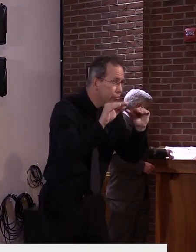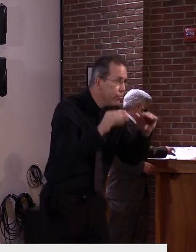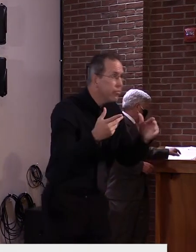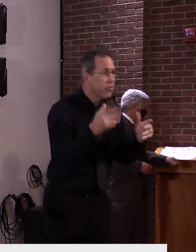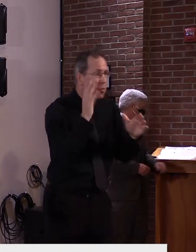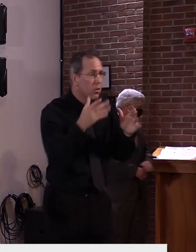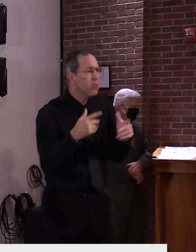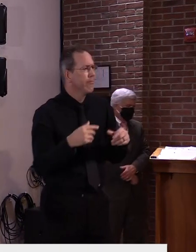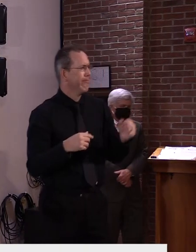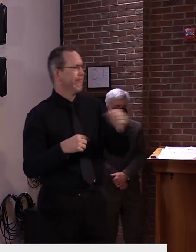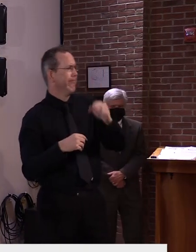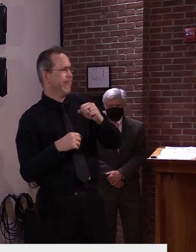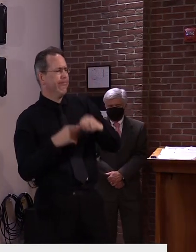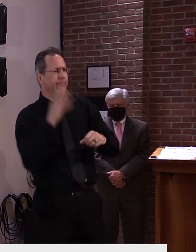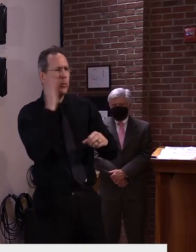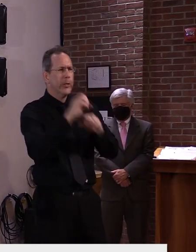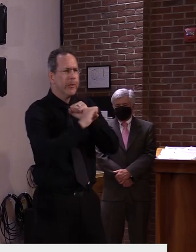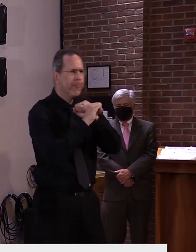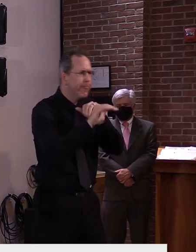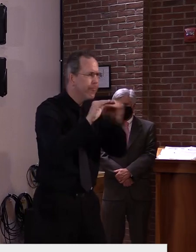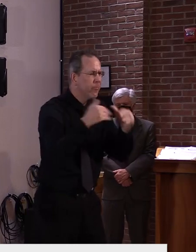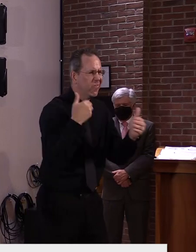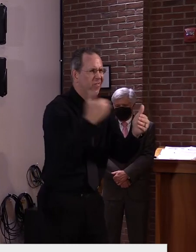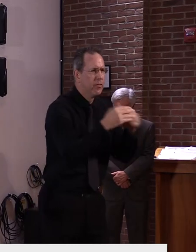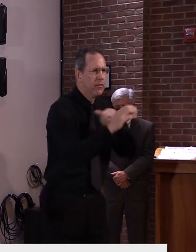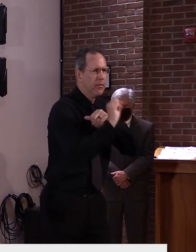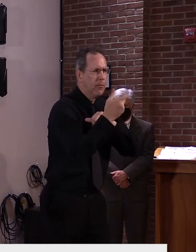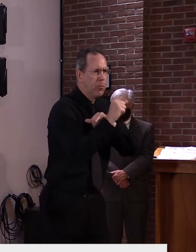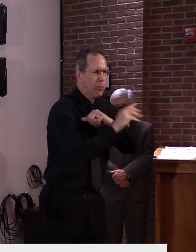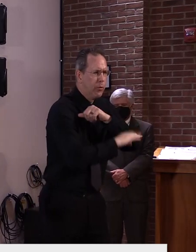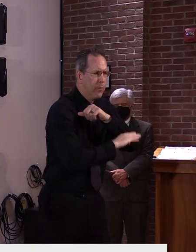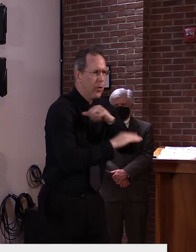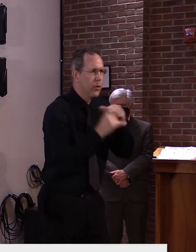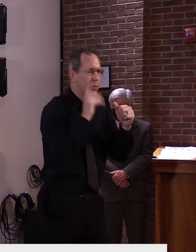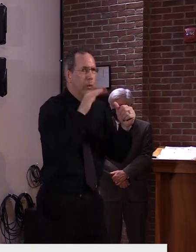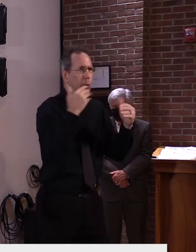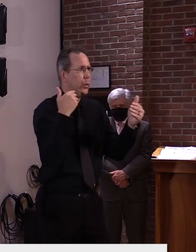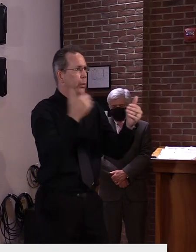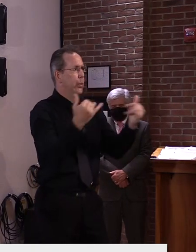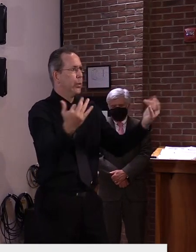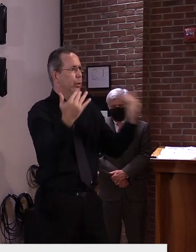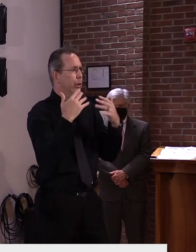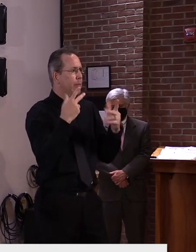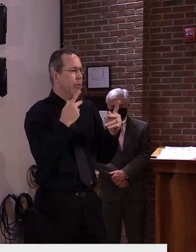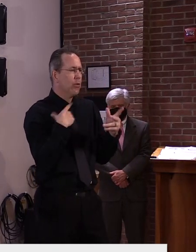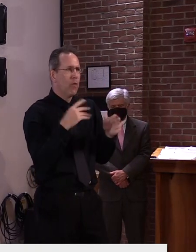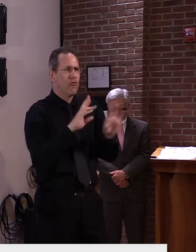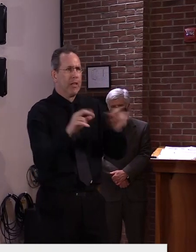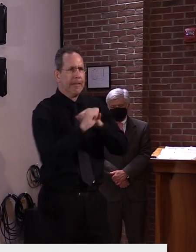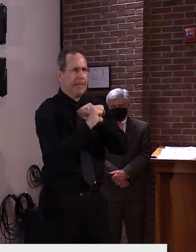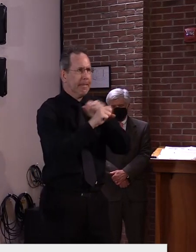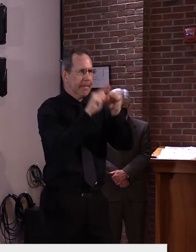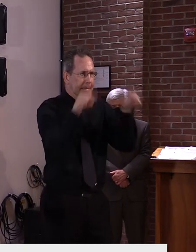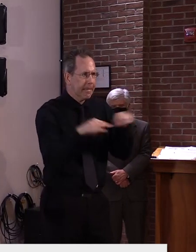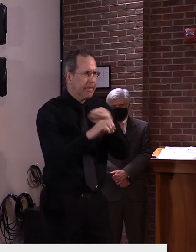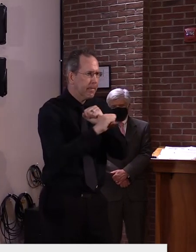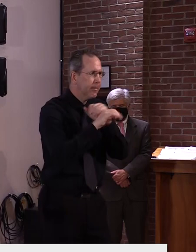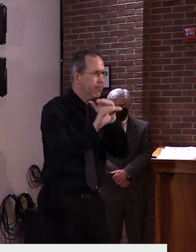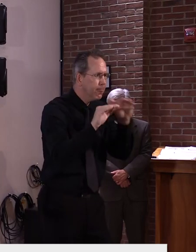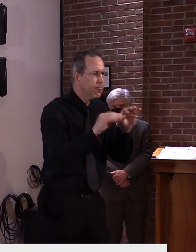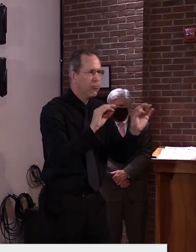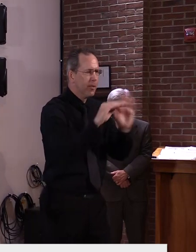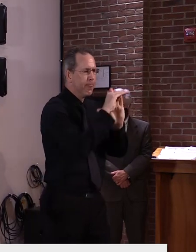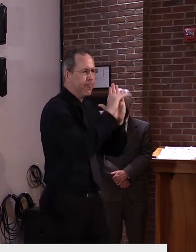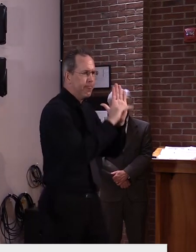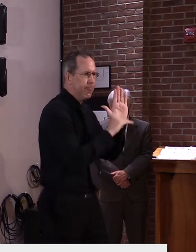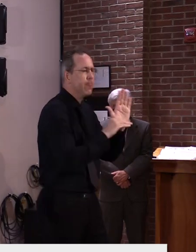anticipating that. But looking at the data that we have at this point in time and where that data is directing us to. And